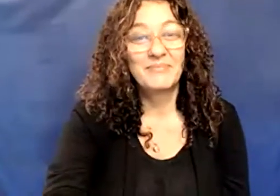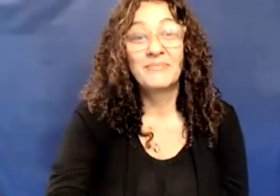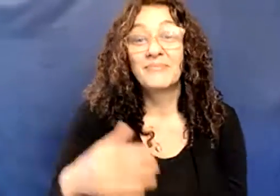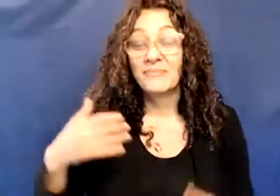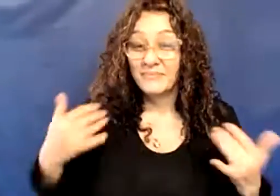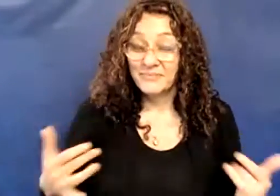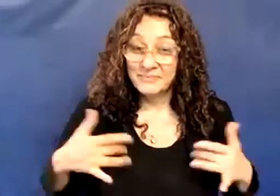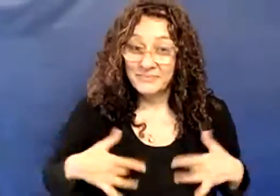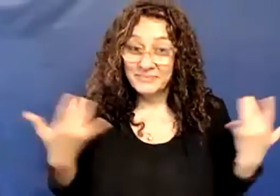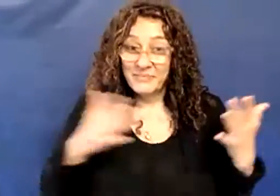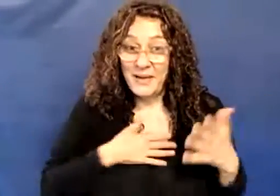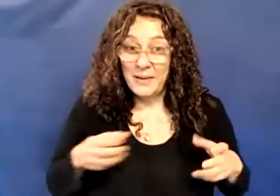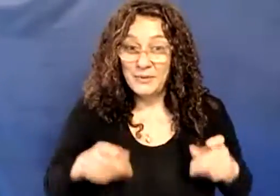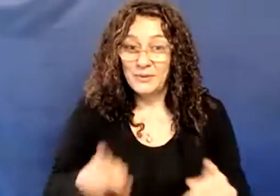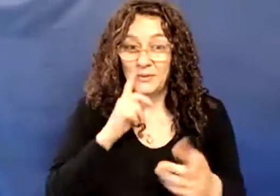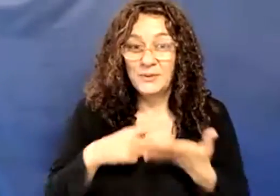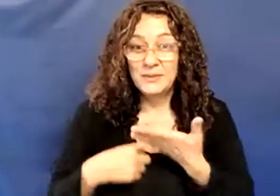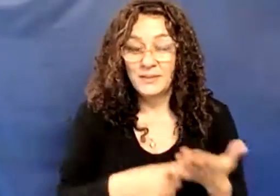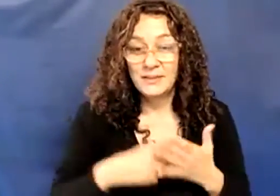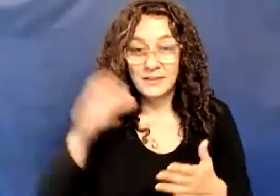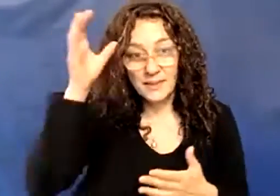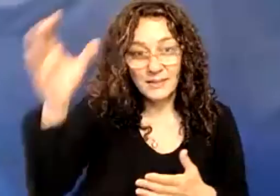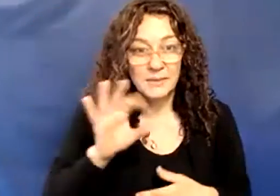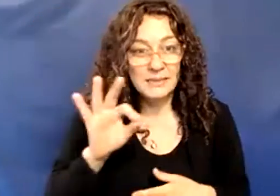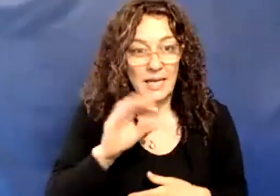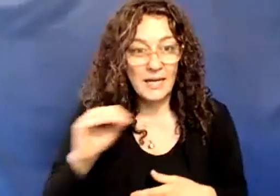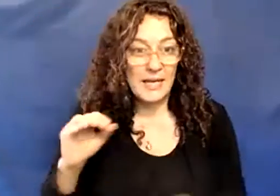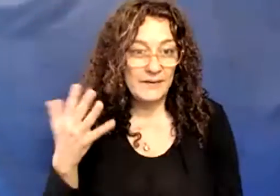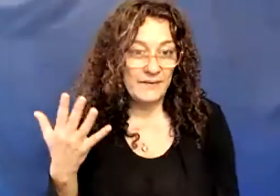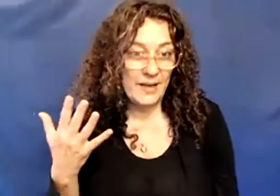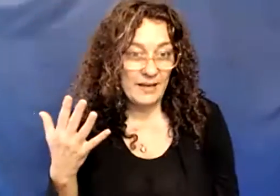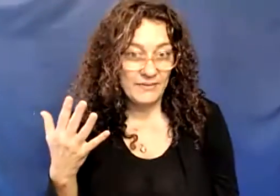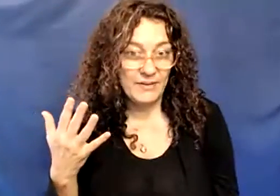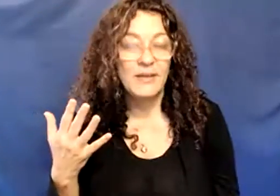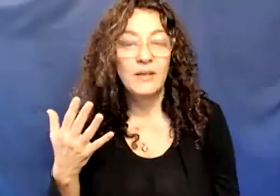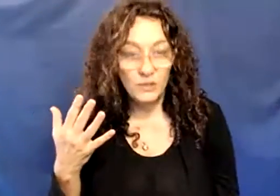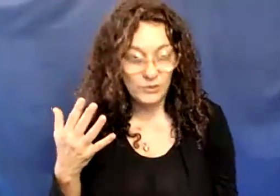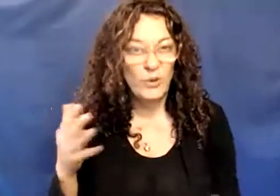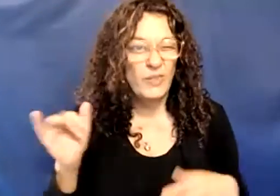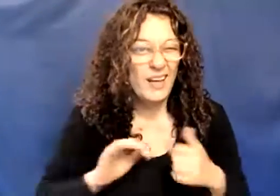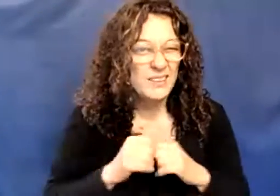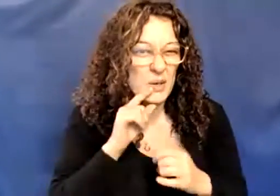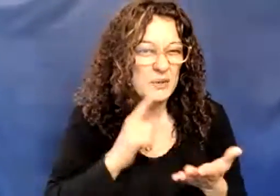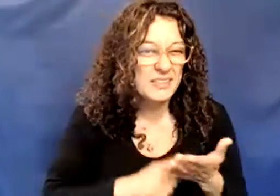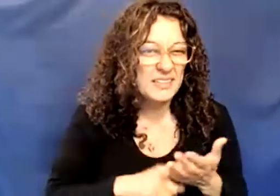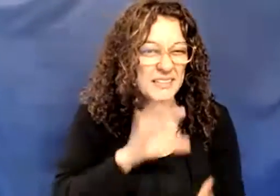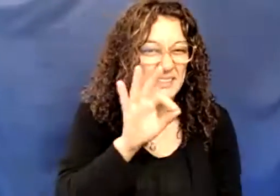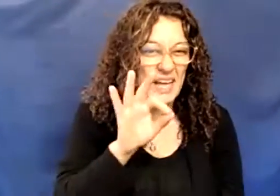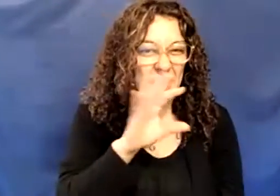concepts 9 and 5, and I'm actually going to do them in the 9 to 5 order as opposed to 5 to 9, because